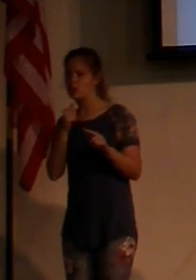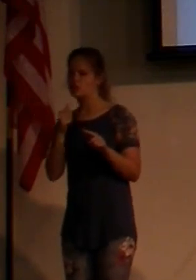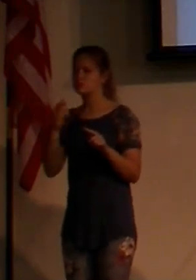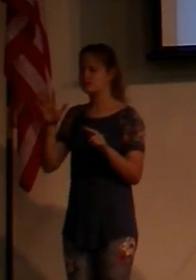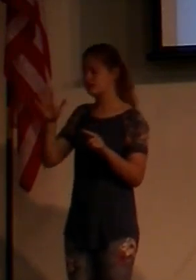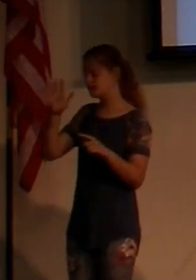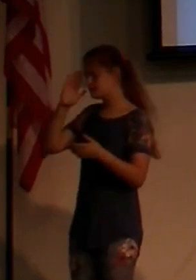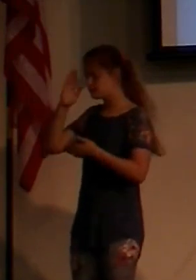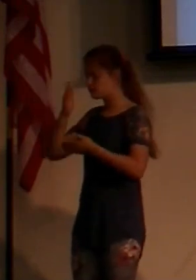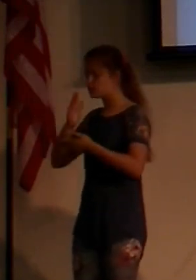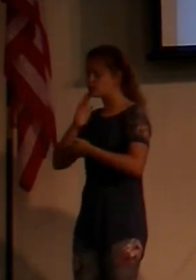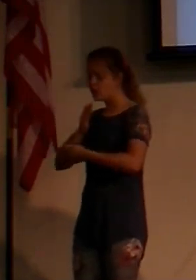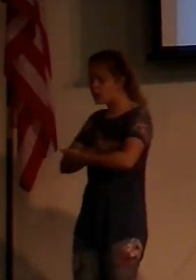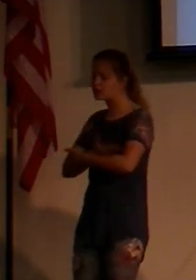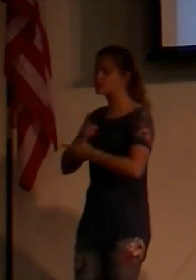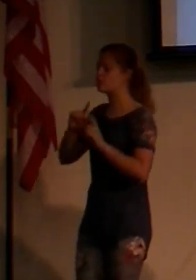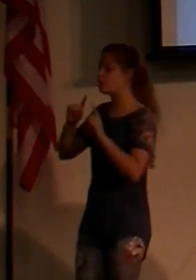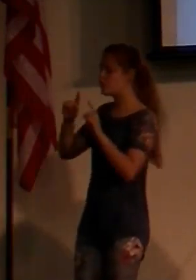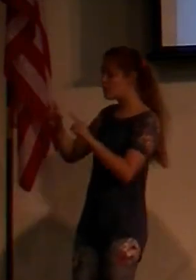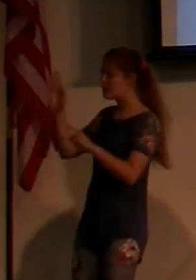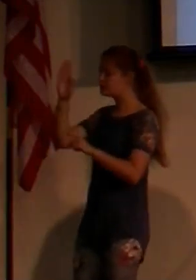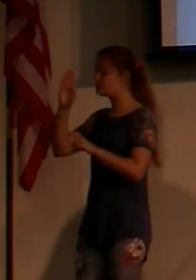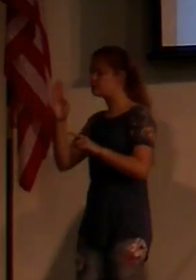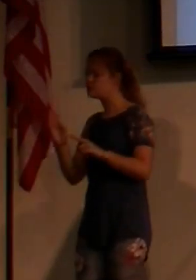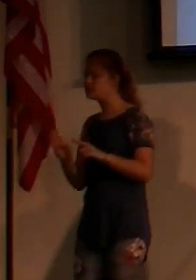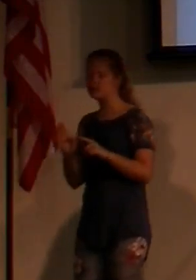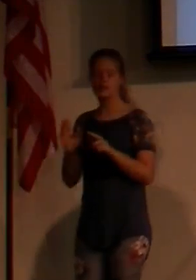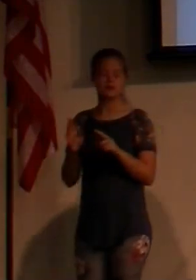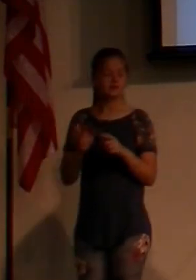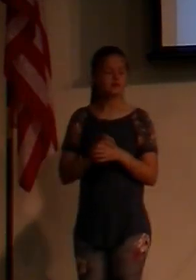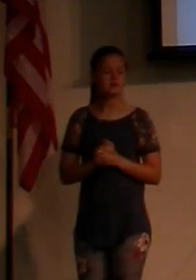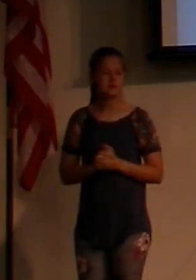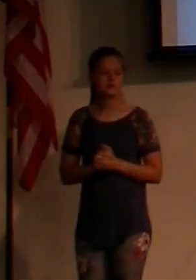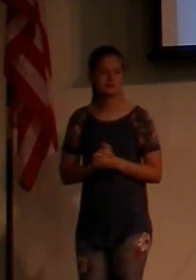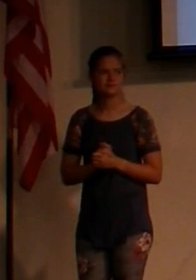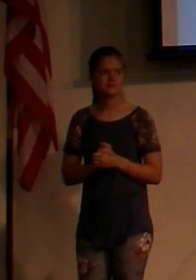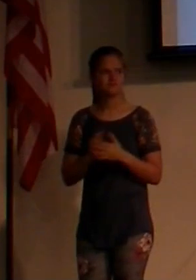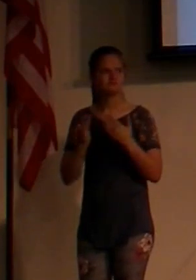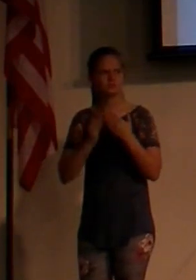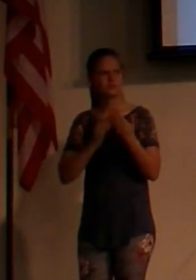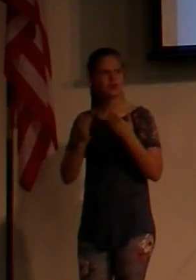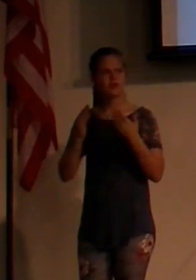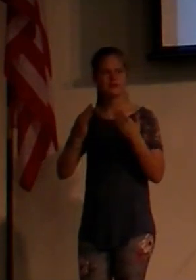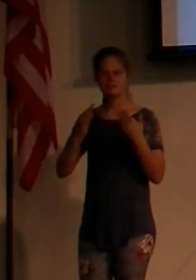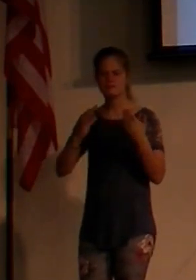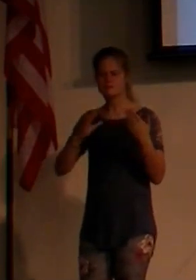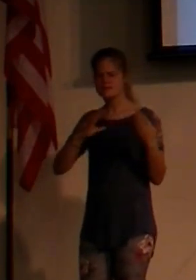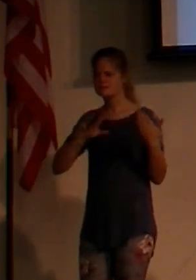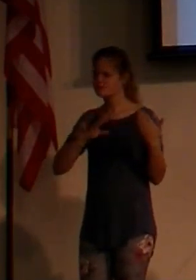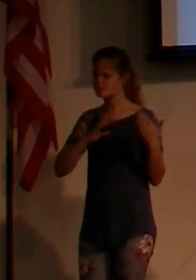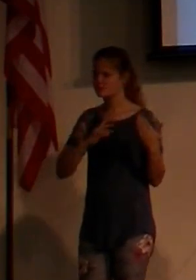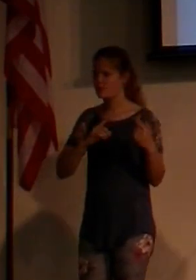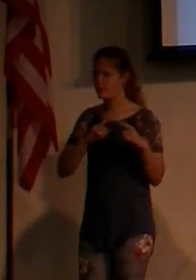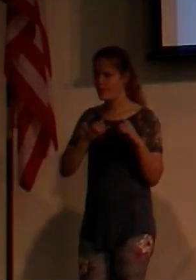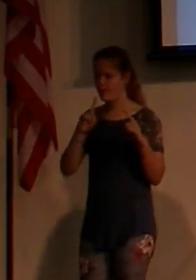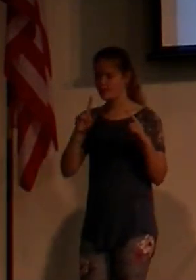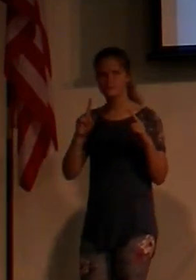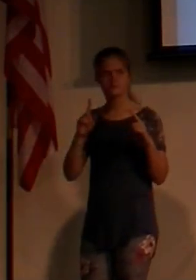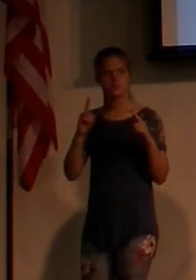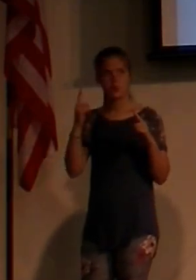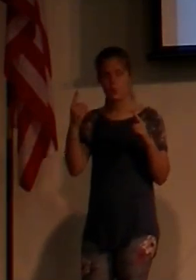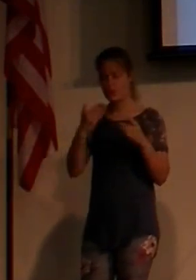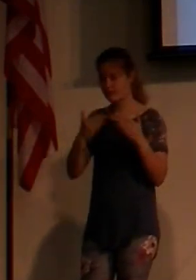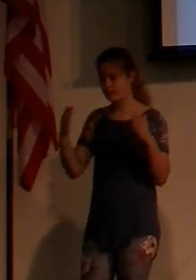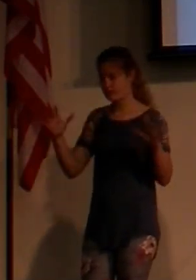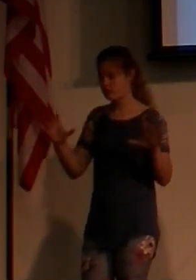Belize. Got to be there with Jessica and Daryl. And anyways, it was neat. But Abby, one of the things we do on these